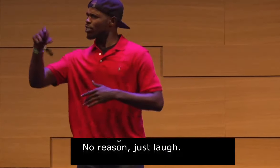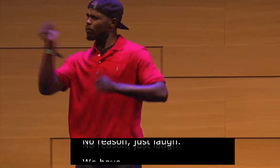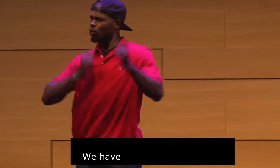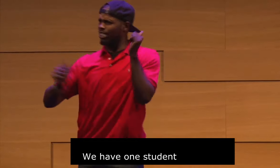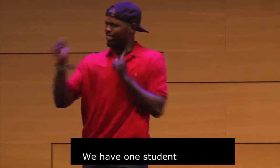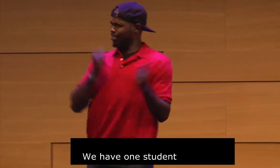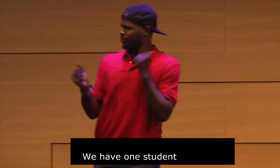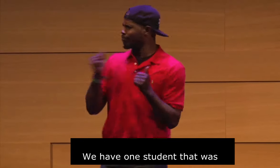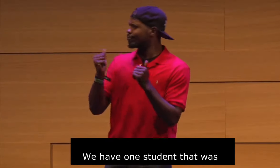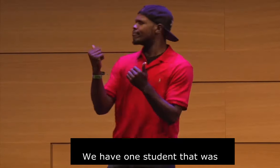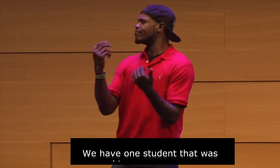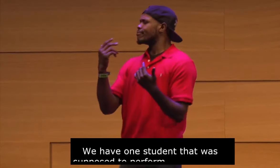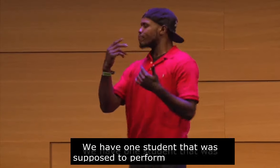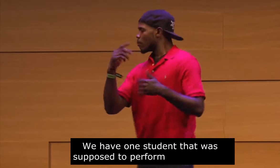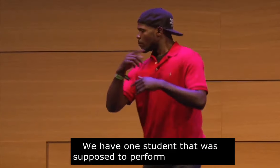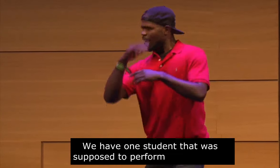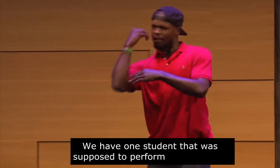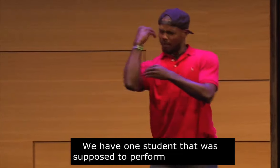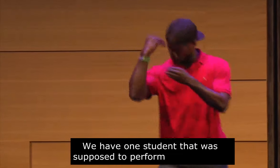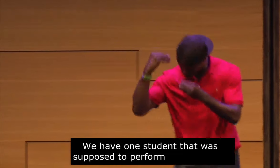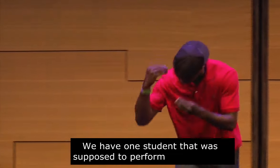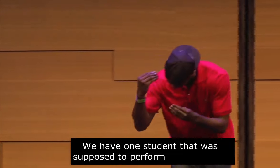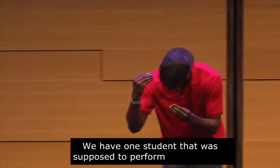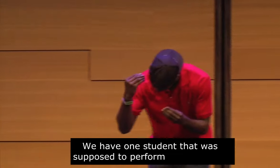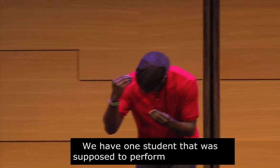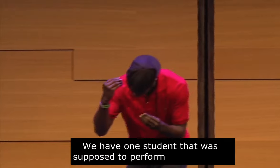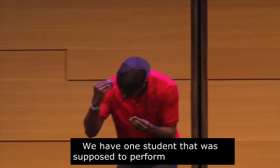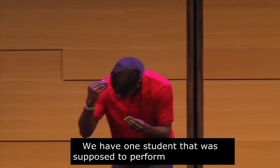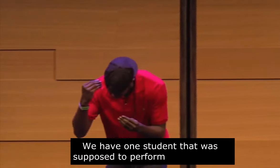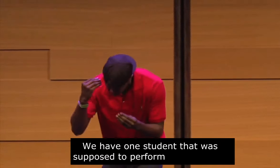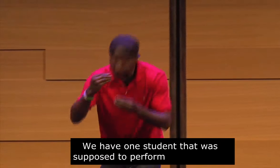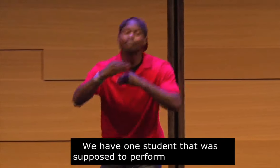We have one student that was supposed to perform